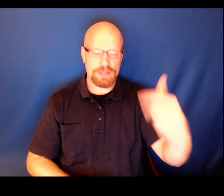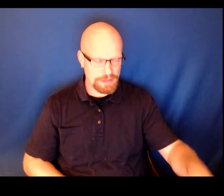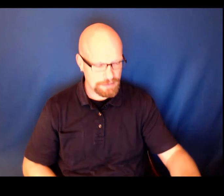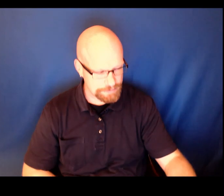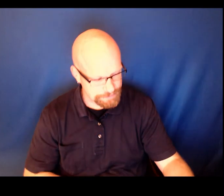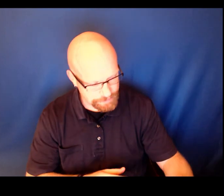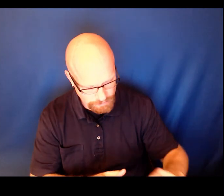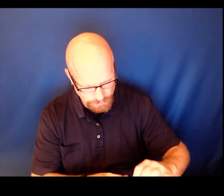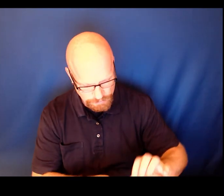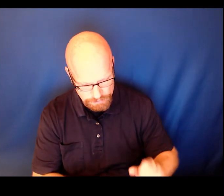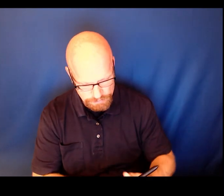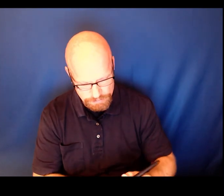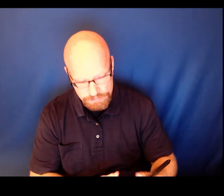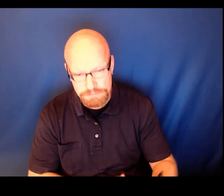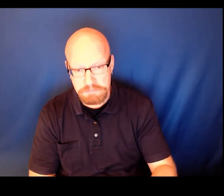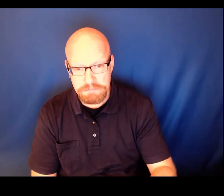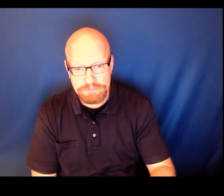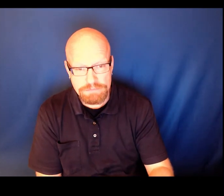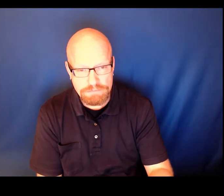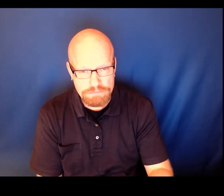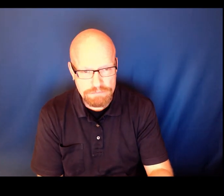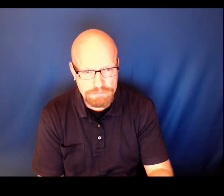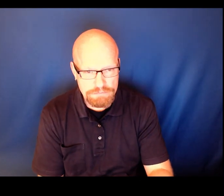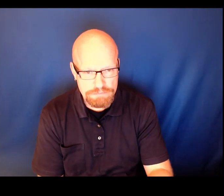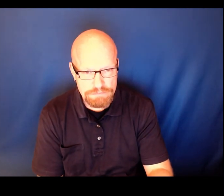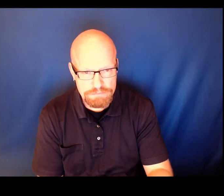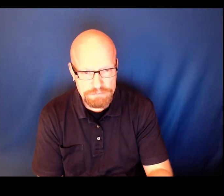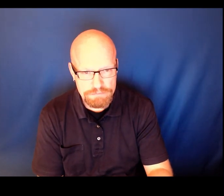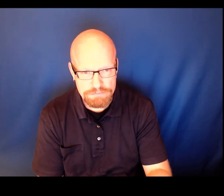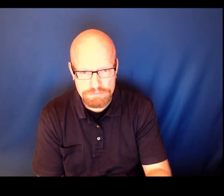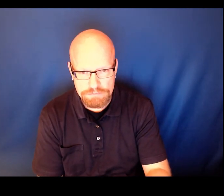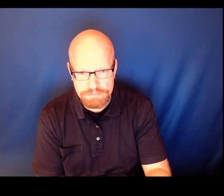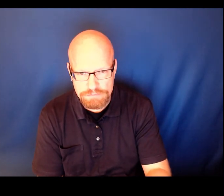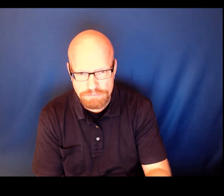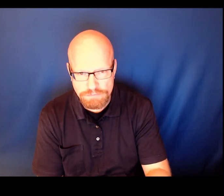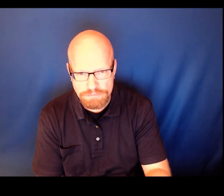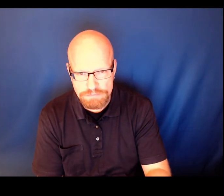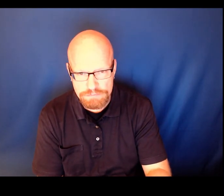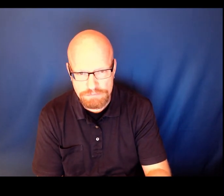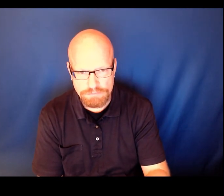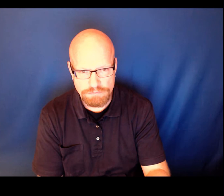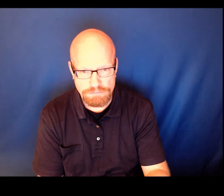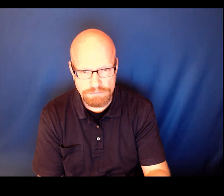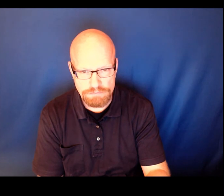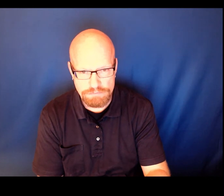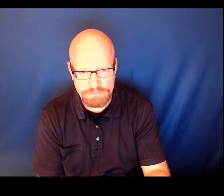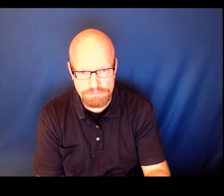second one, y, has no exponent that we see, but it really is y to the first.